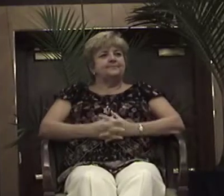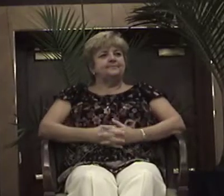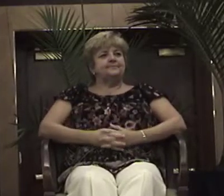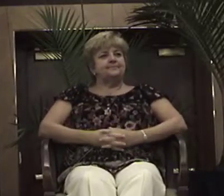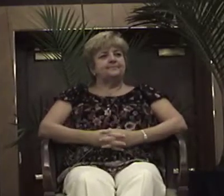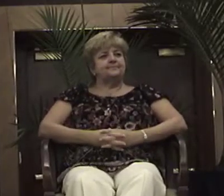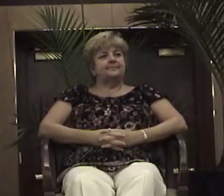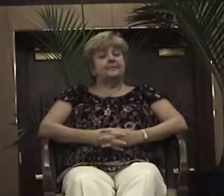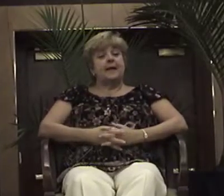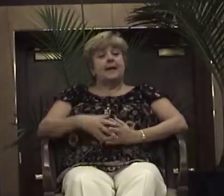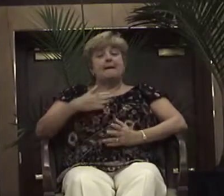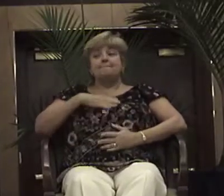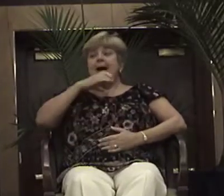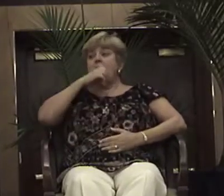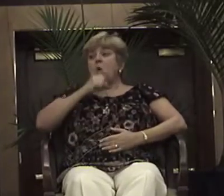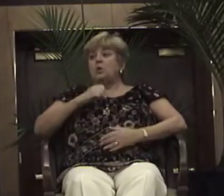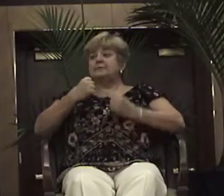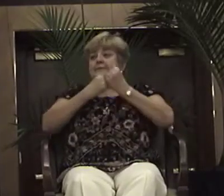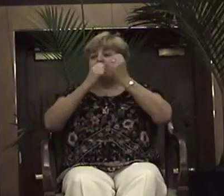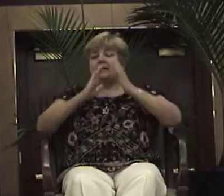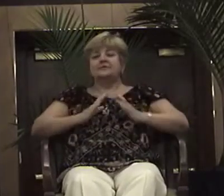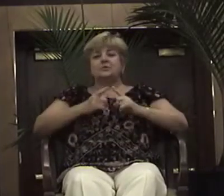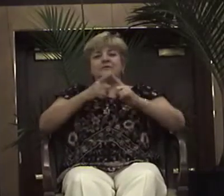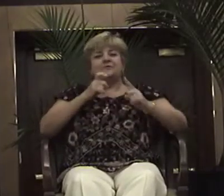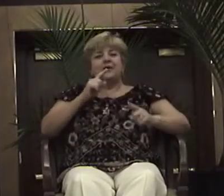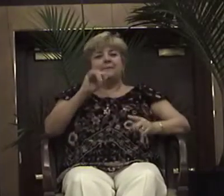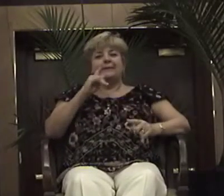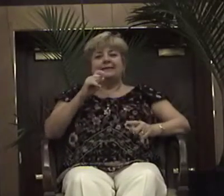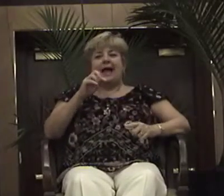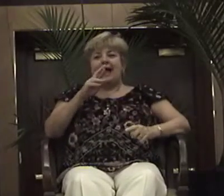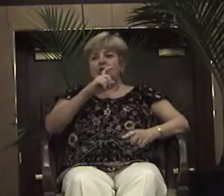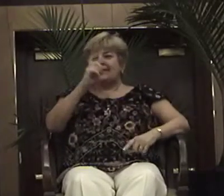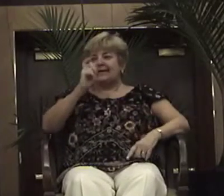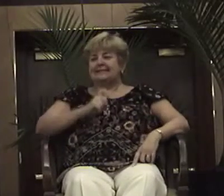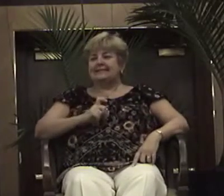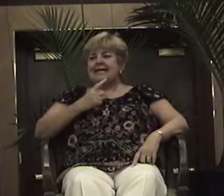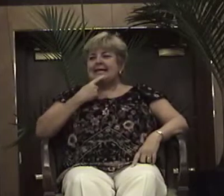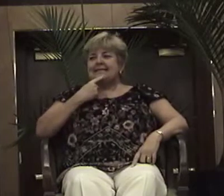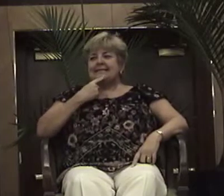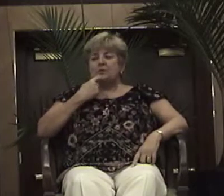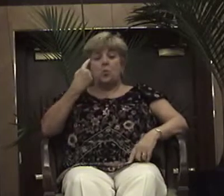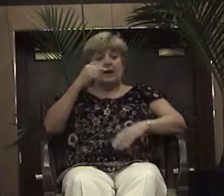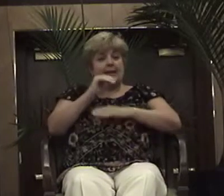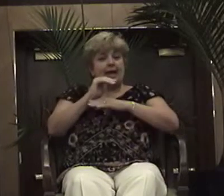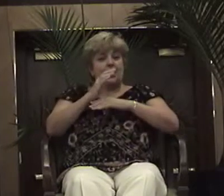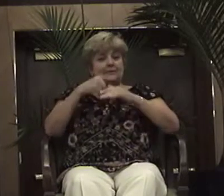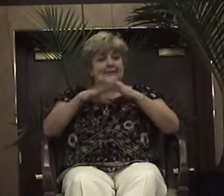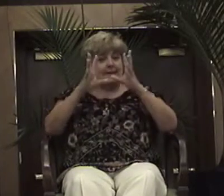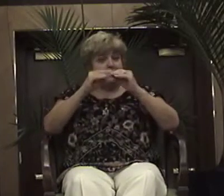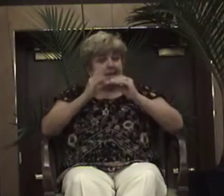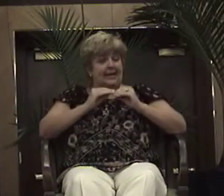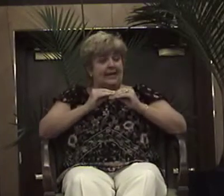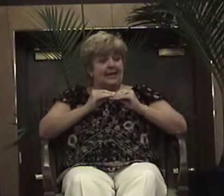My old sponsor, he was from Tyler, Texas. He said, I was at a meeting one night, and the lady said, I was at a meeting last night, it was